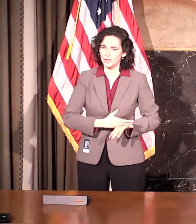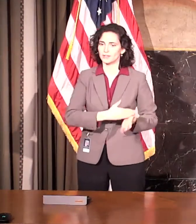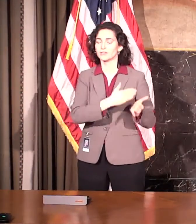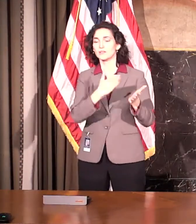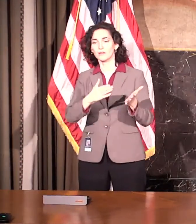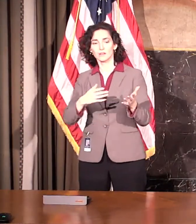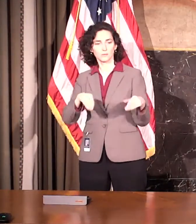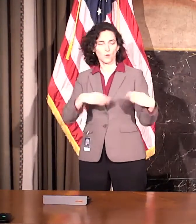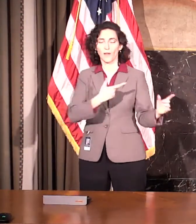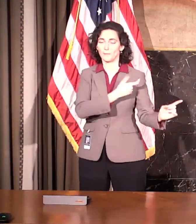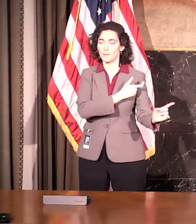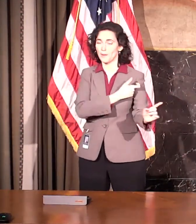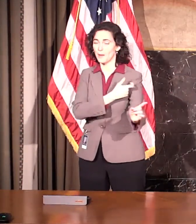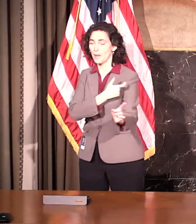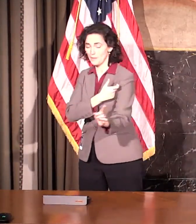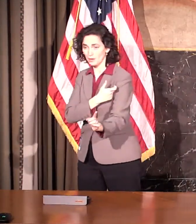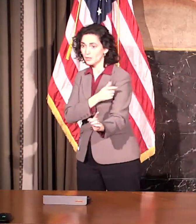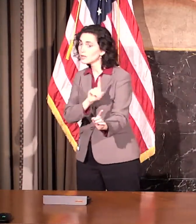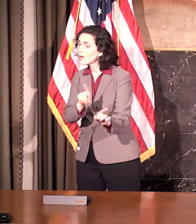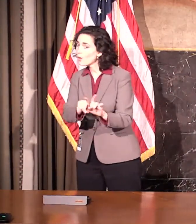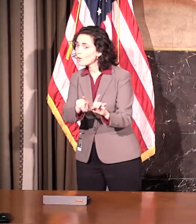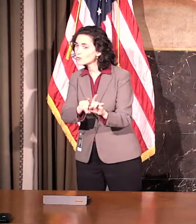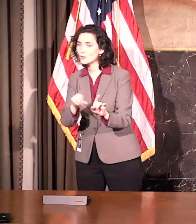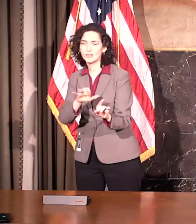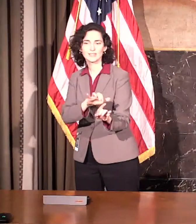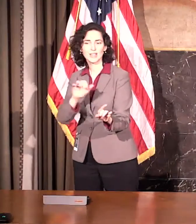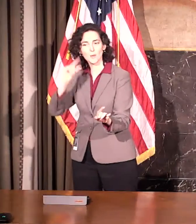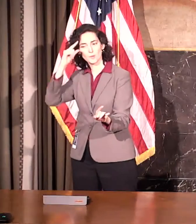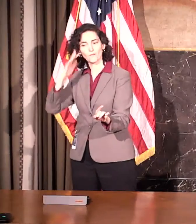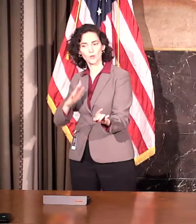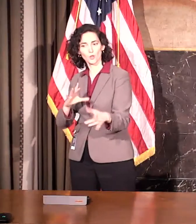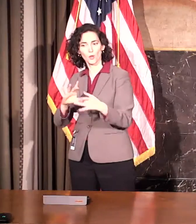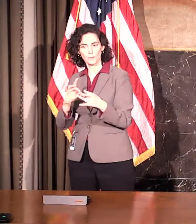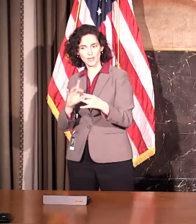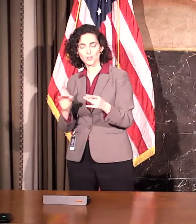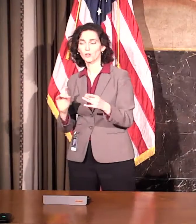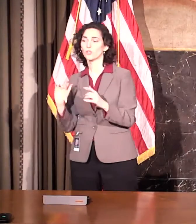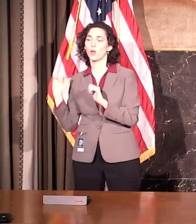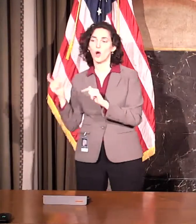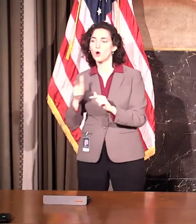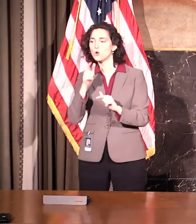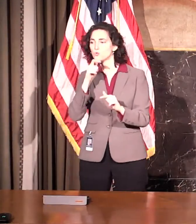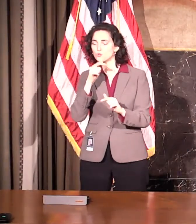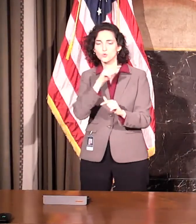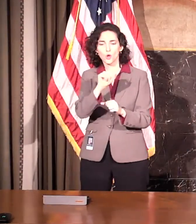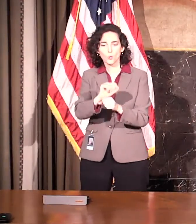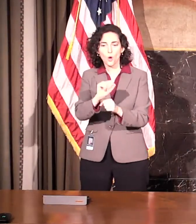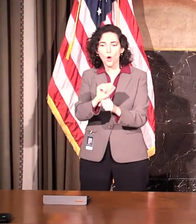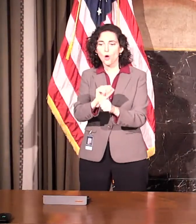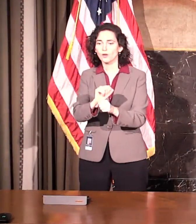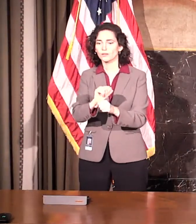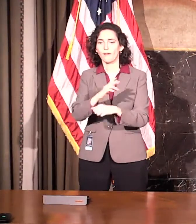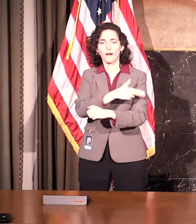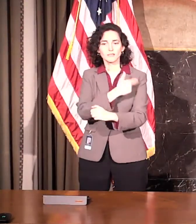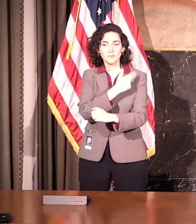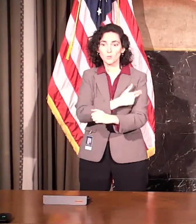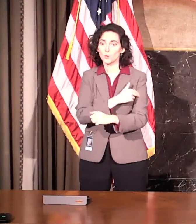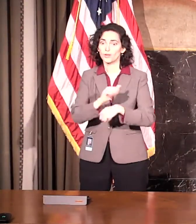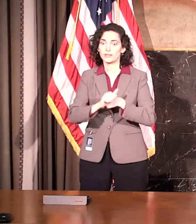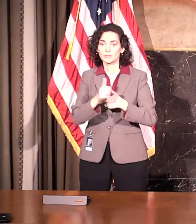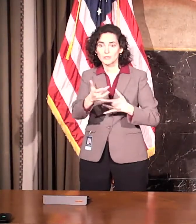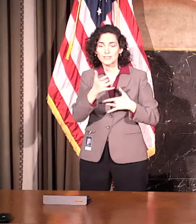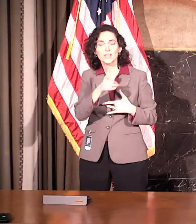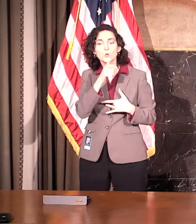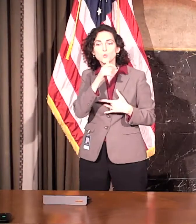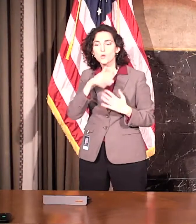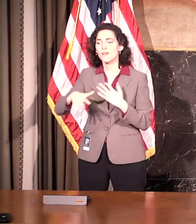but as Governor Edwards mentioned, it's all of our frontline workers who are at higher risk. So that includes our environmental services